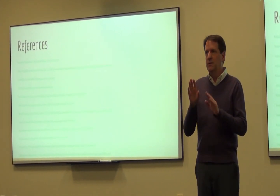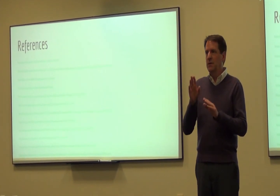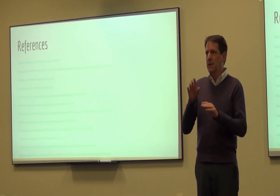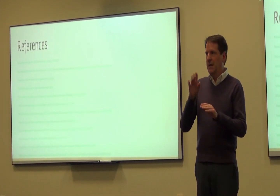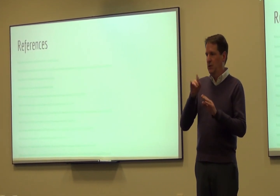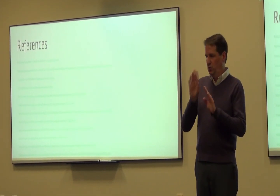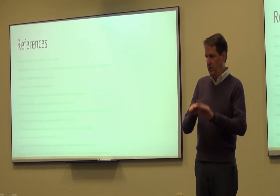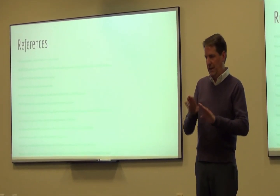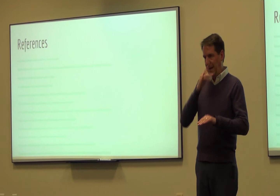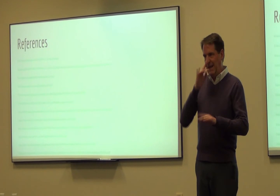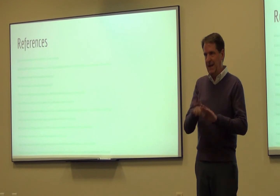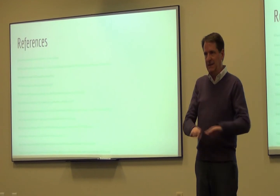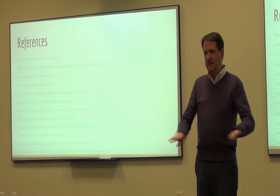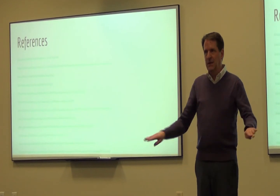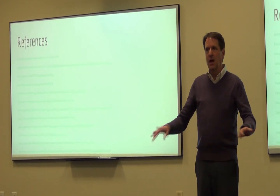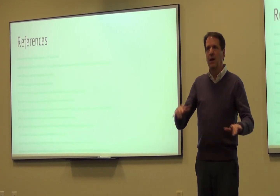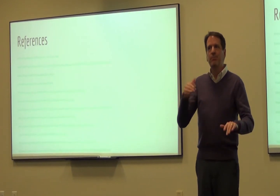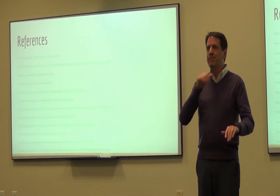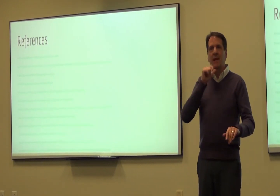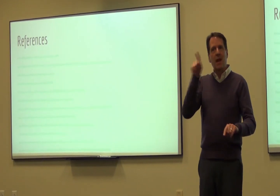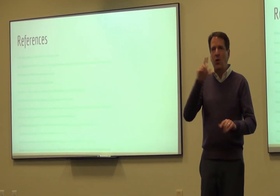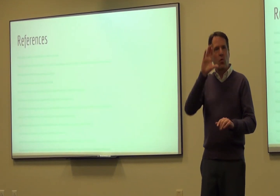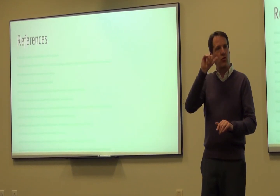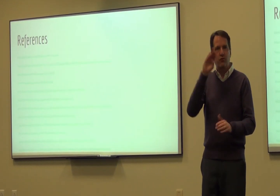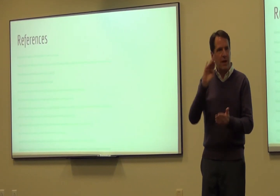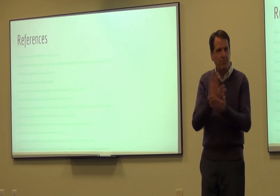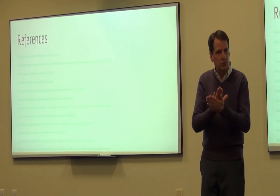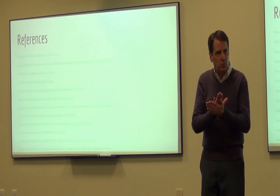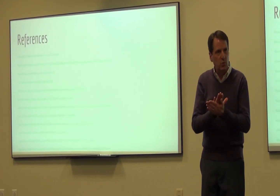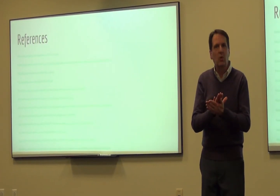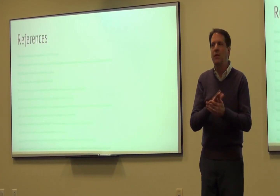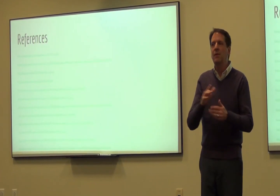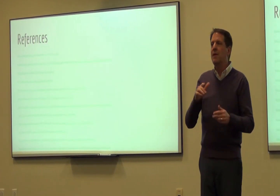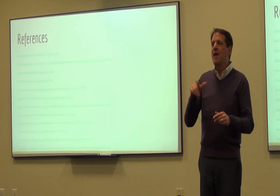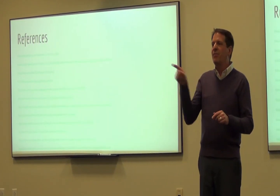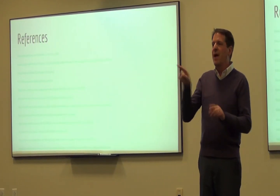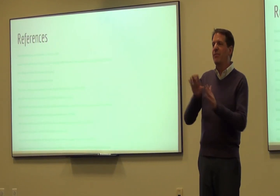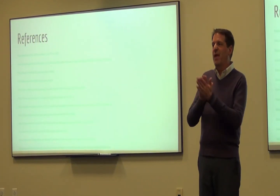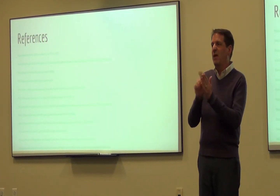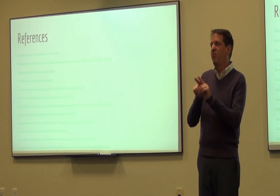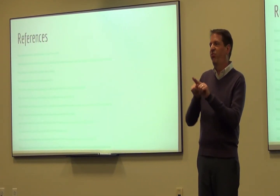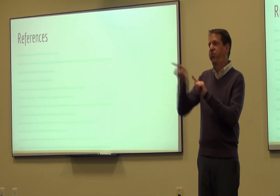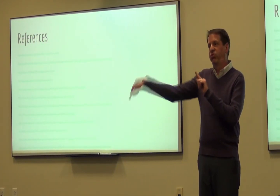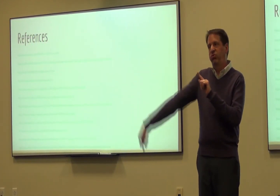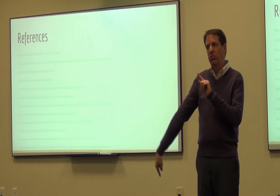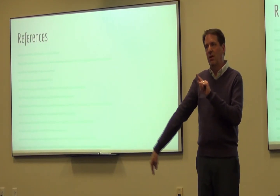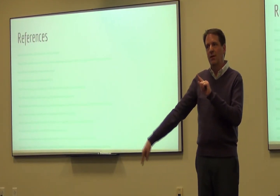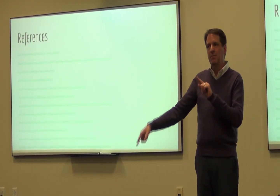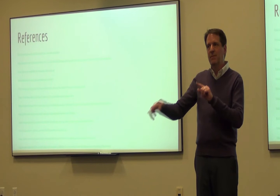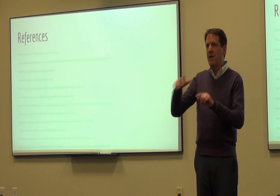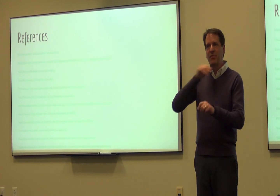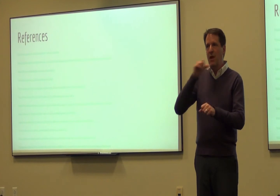children. So a lot of those kids didn't go to these cram schools, and they kind